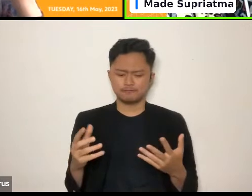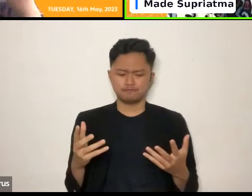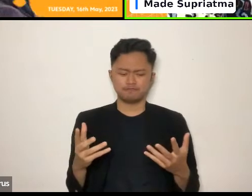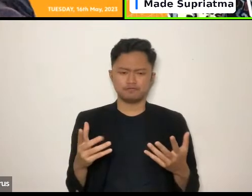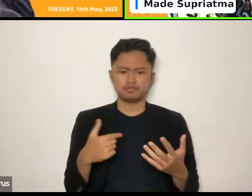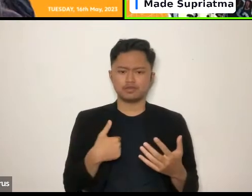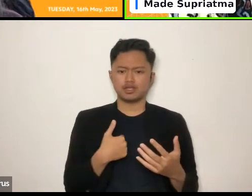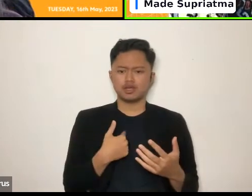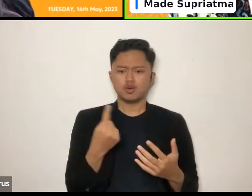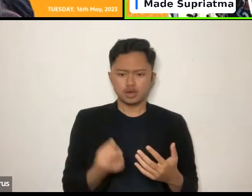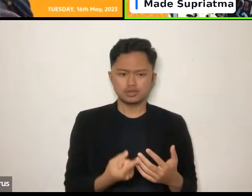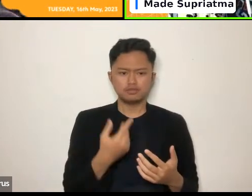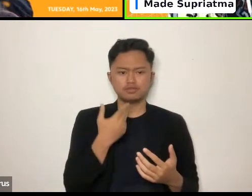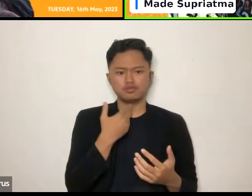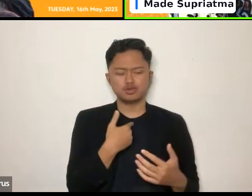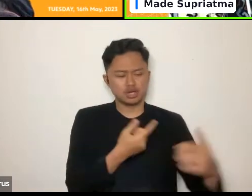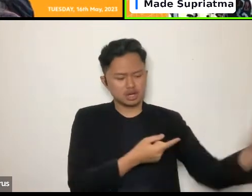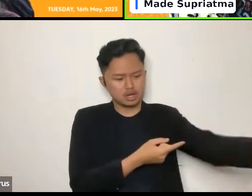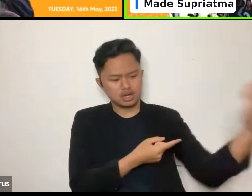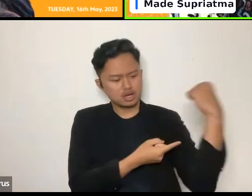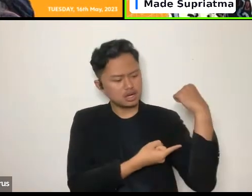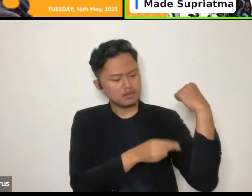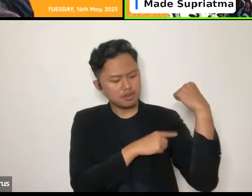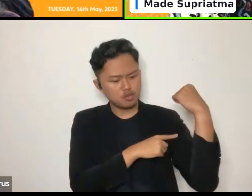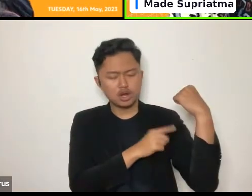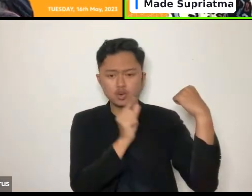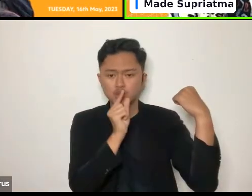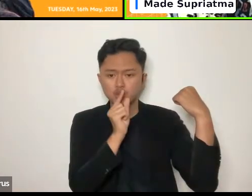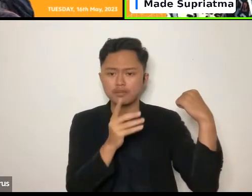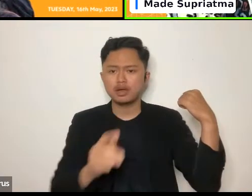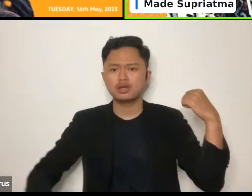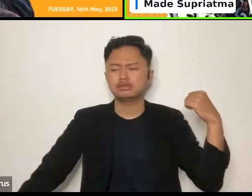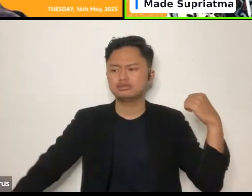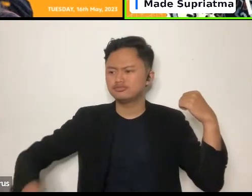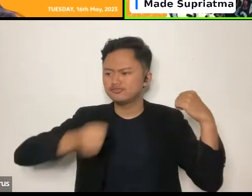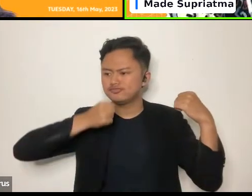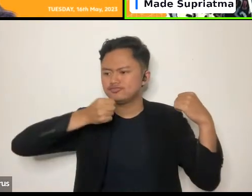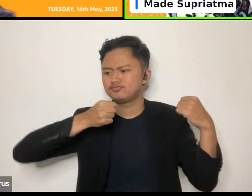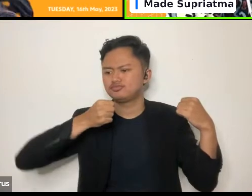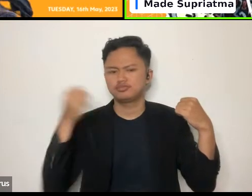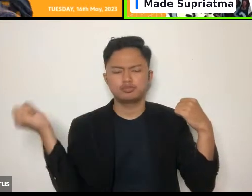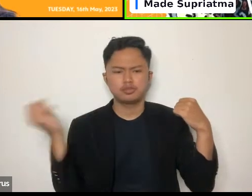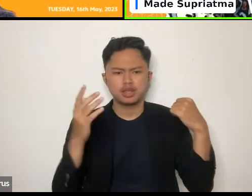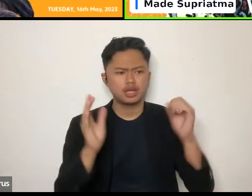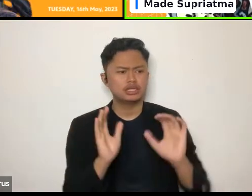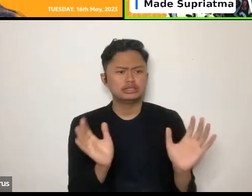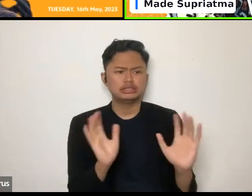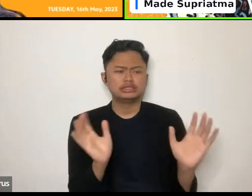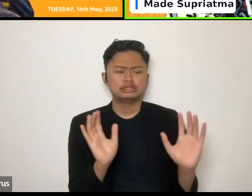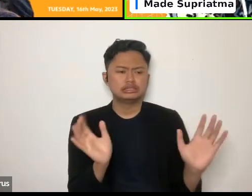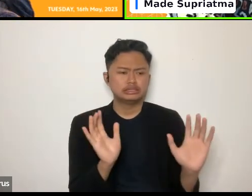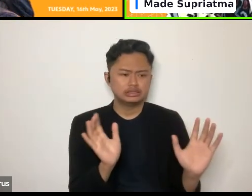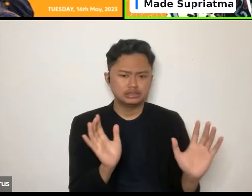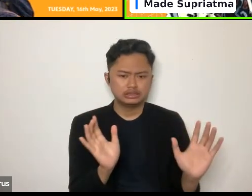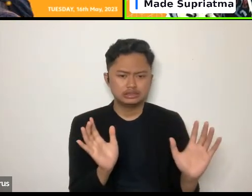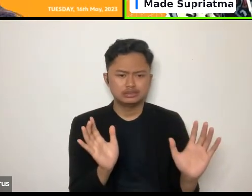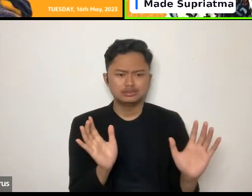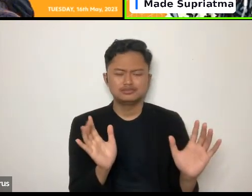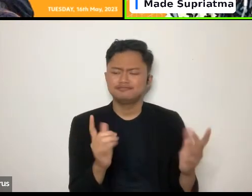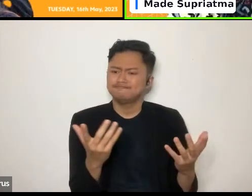have sources among journalists, reporters, and say that no, there's no. How can